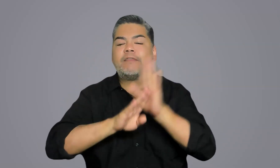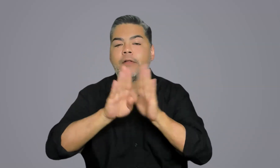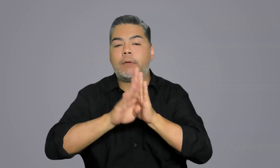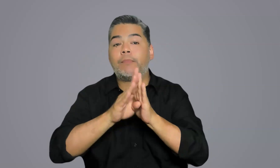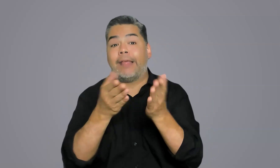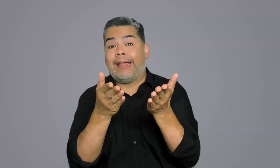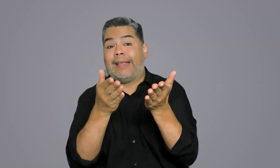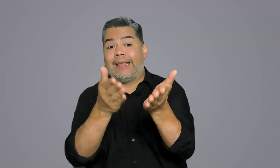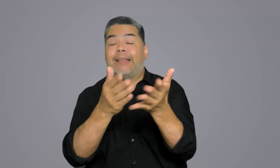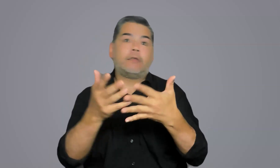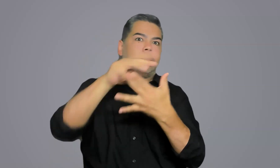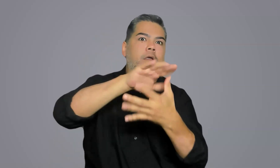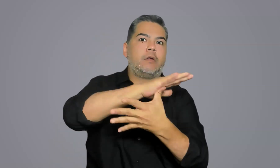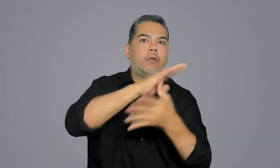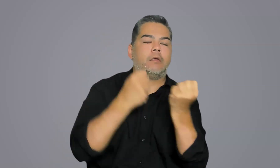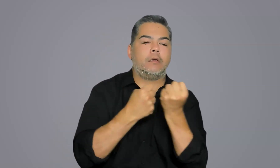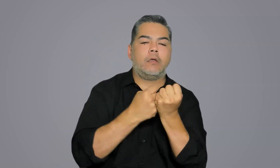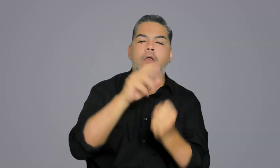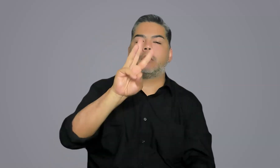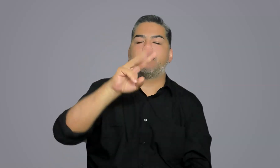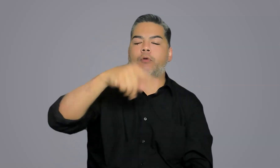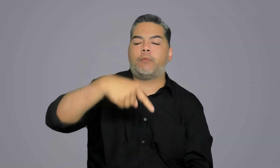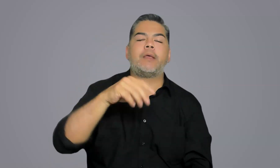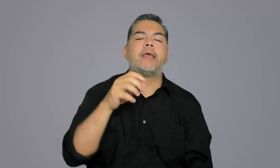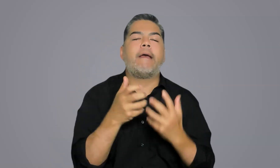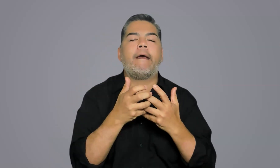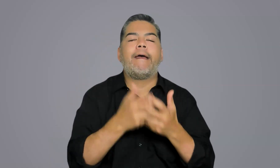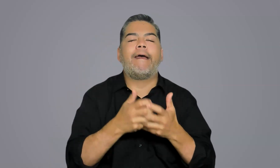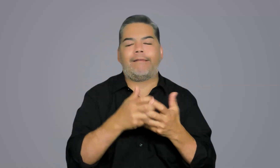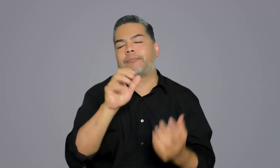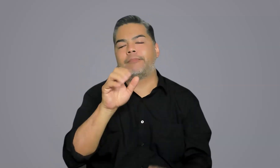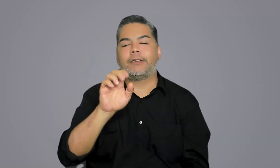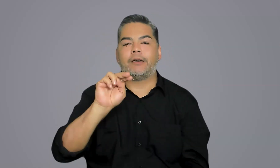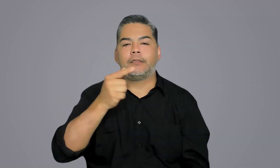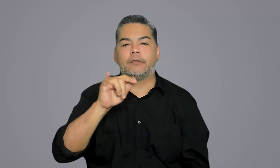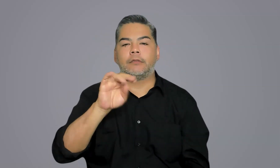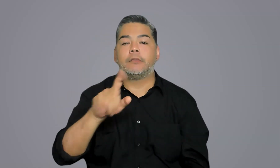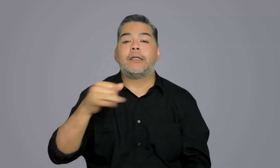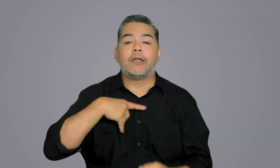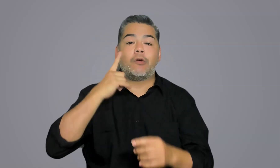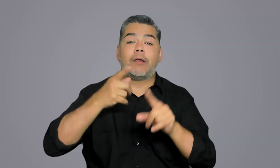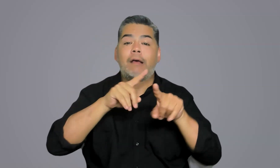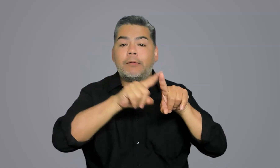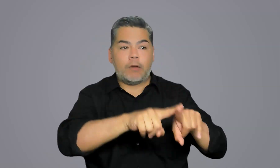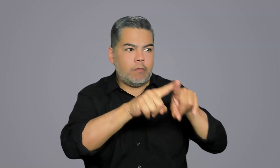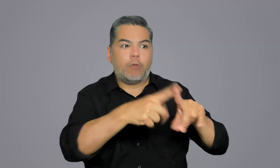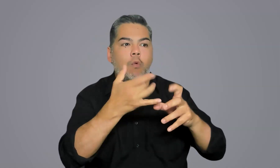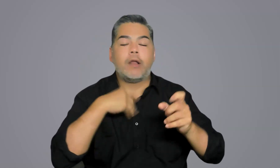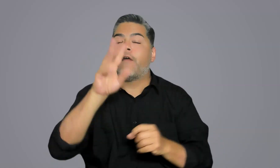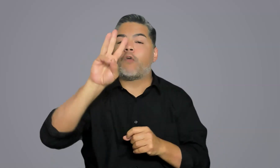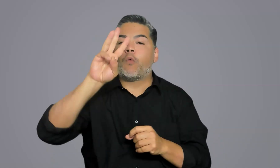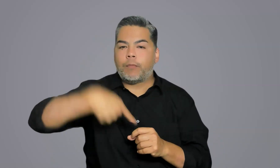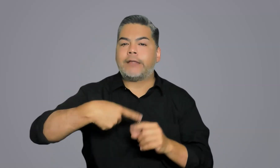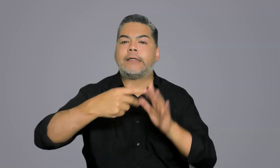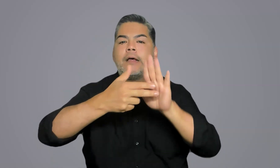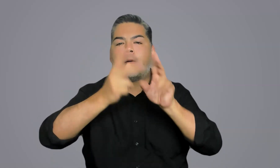WP Engine. WP Engine provides the most relied upon and trusted WordPress products for businesses, brands, and agencies